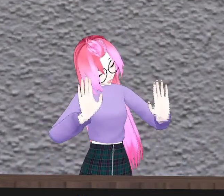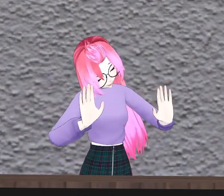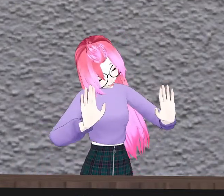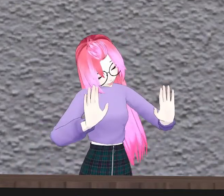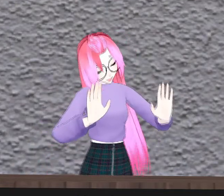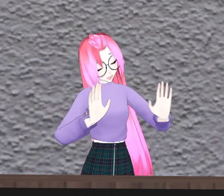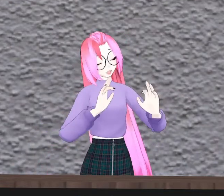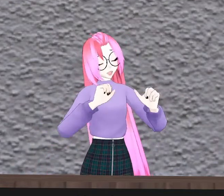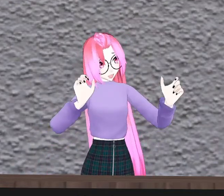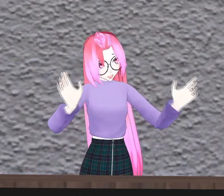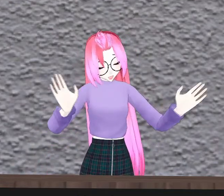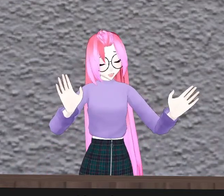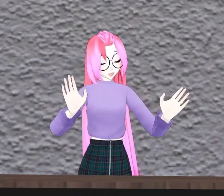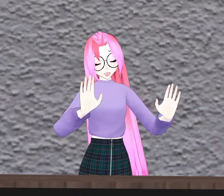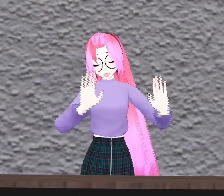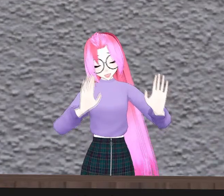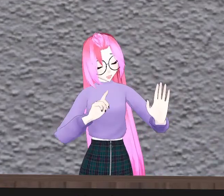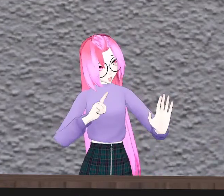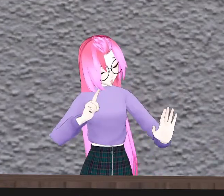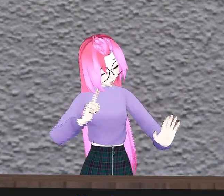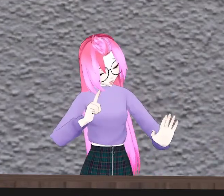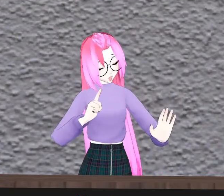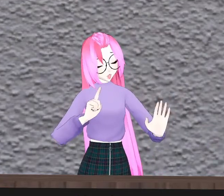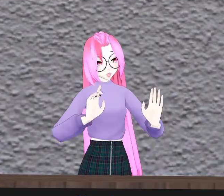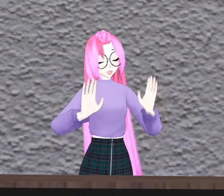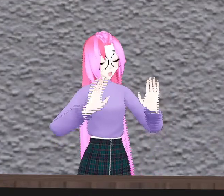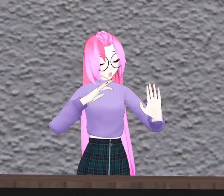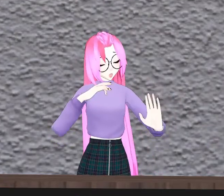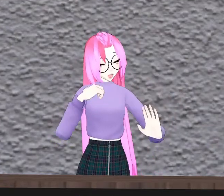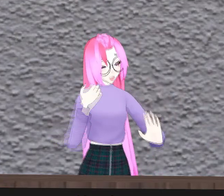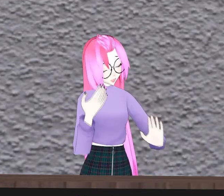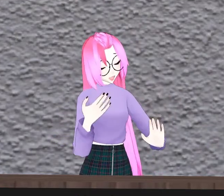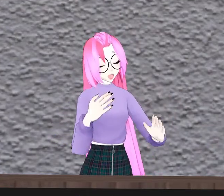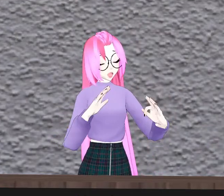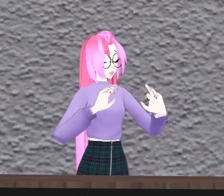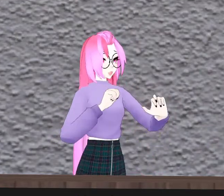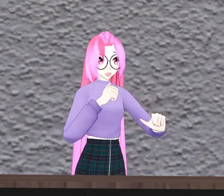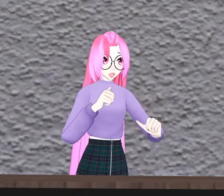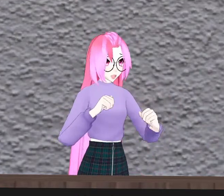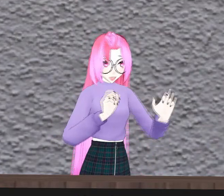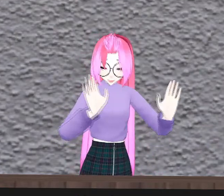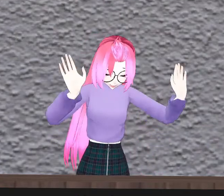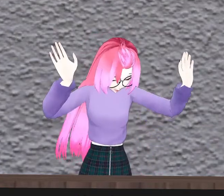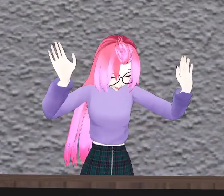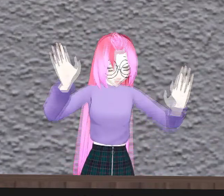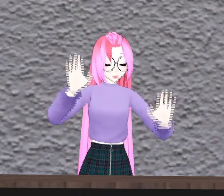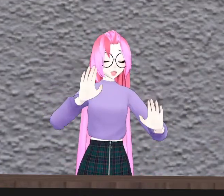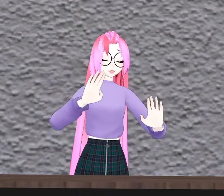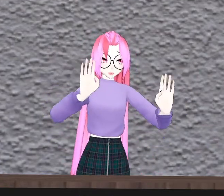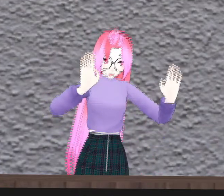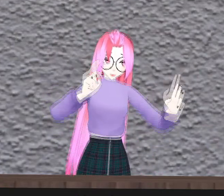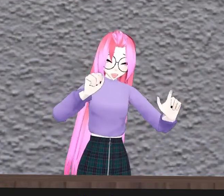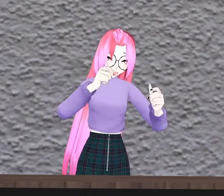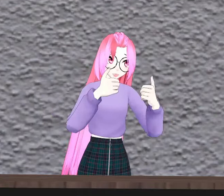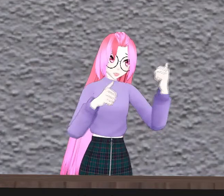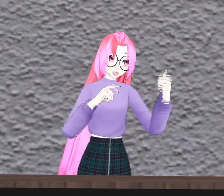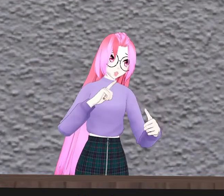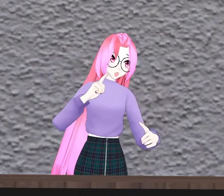I'm obviously making a generalization. There are totally deaf people who are shy or not comfortable sharing, but most deaf